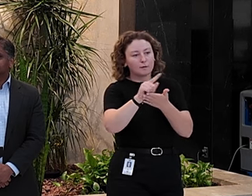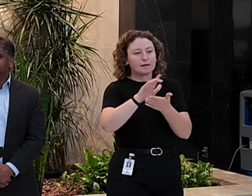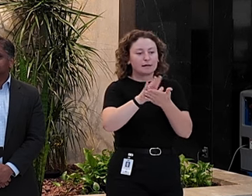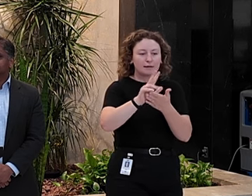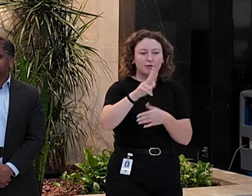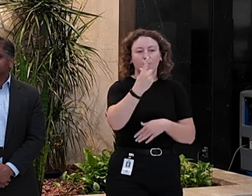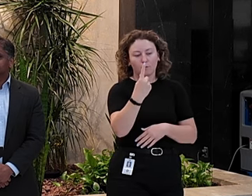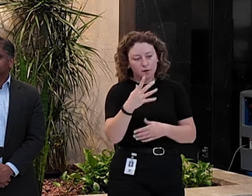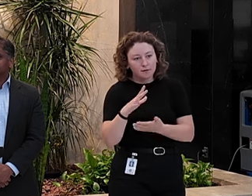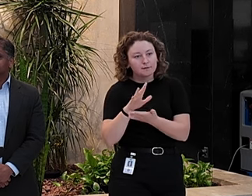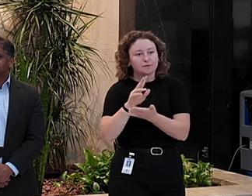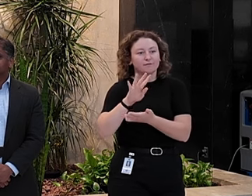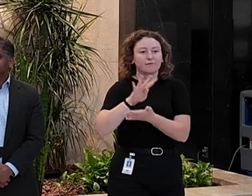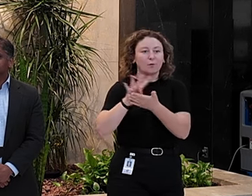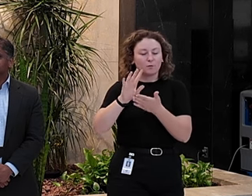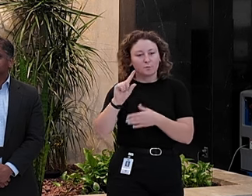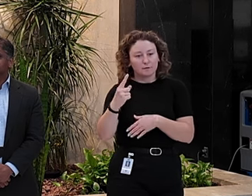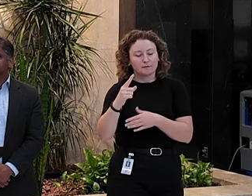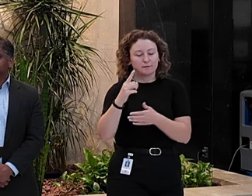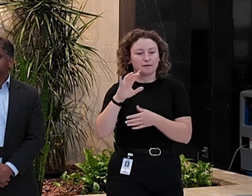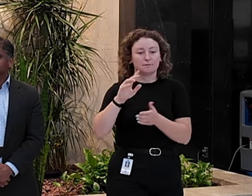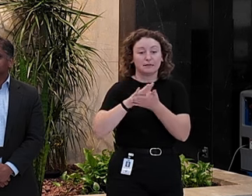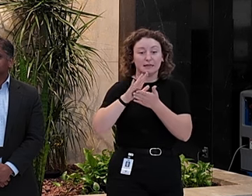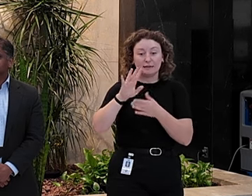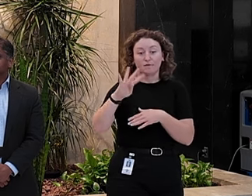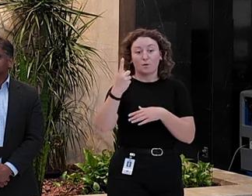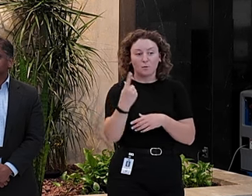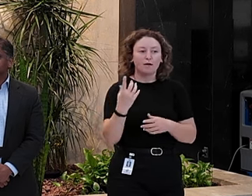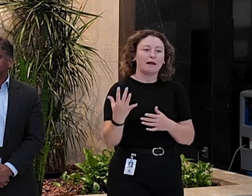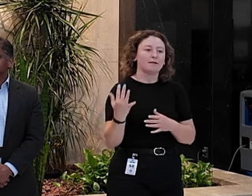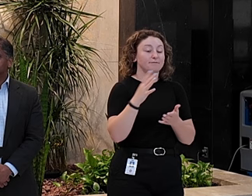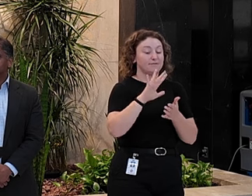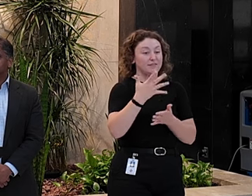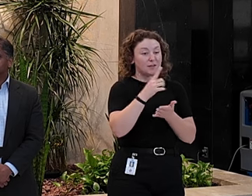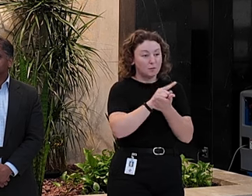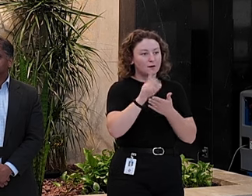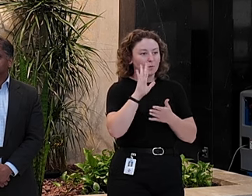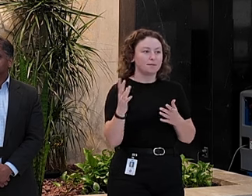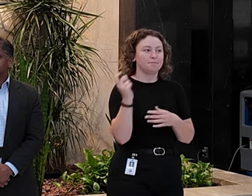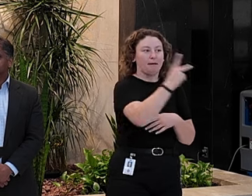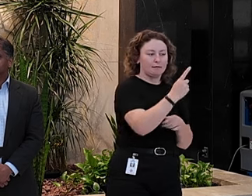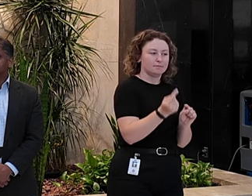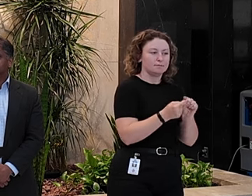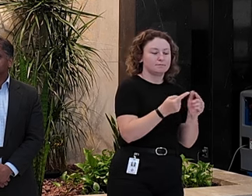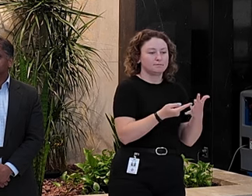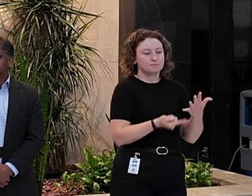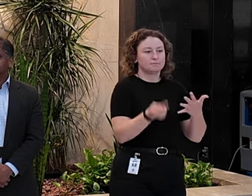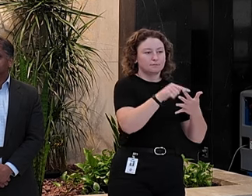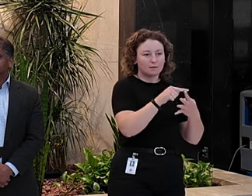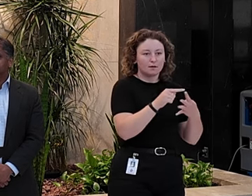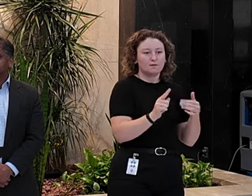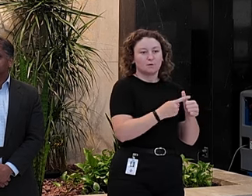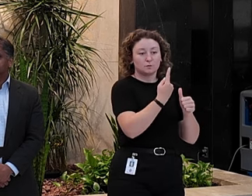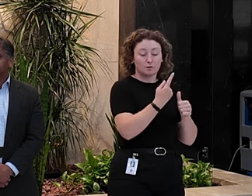clean basin 4. And then week 5, you would revert back to basin 1. And then we're also going ahead and looking at